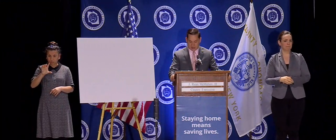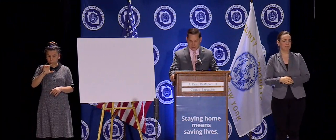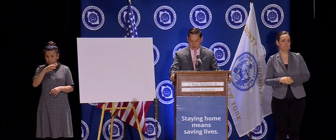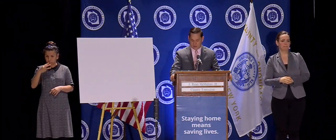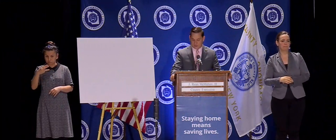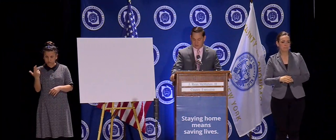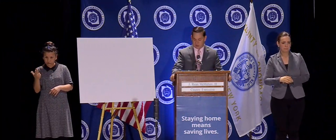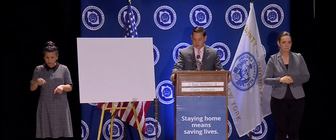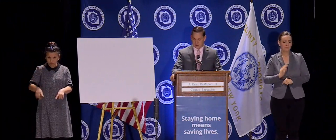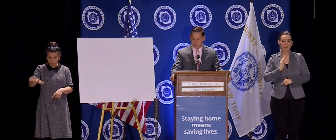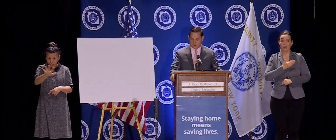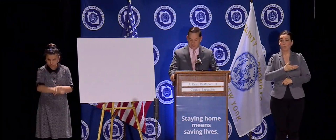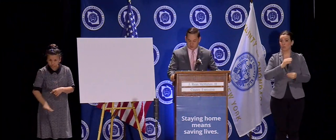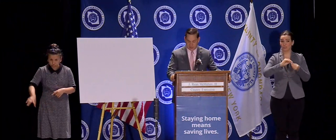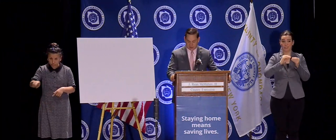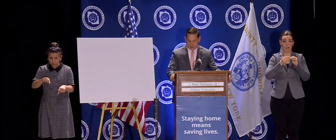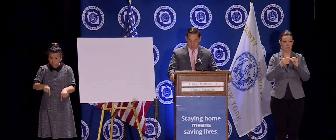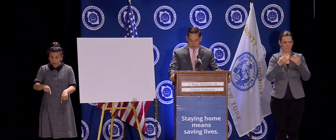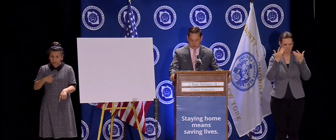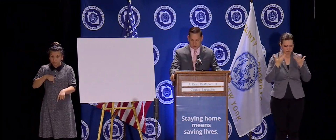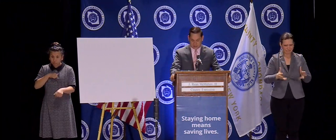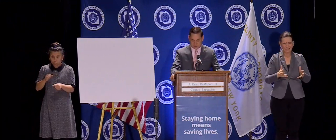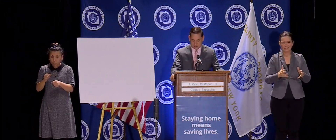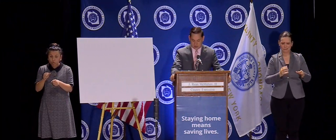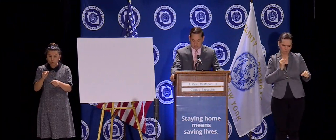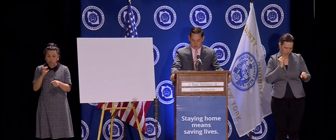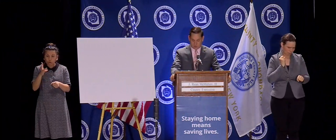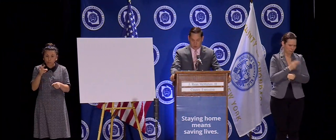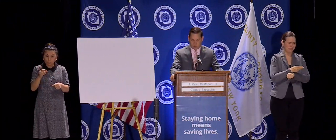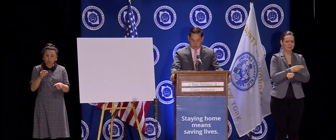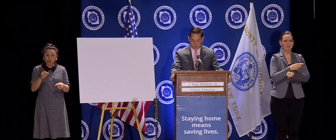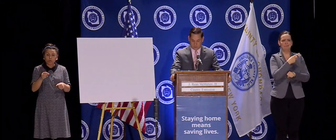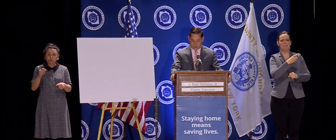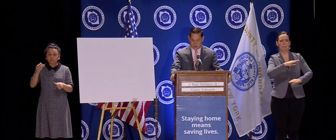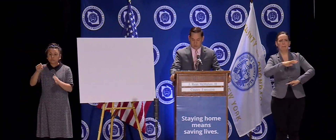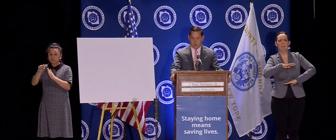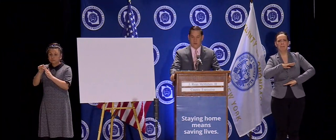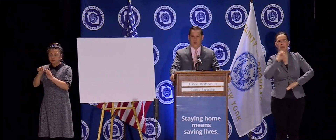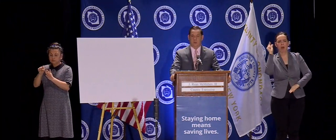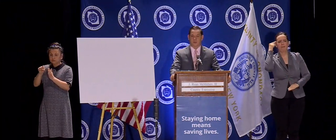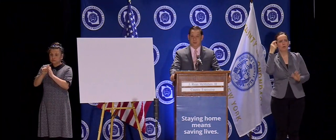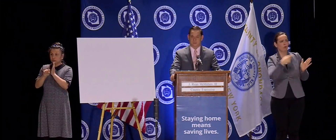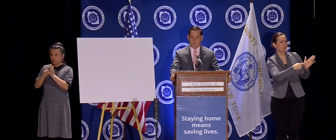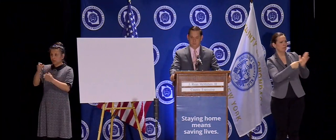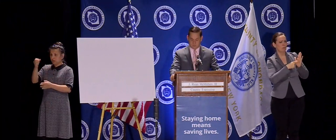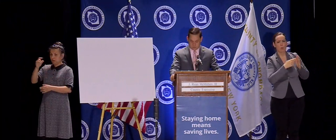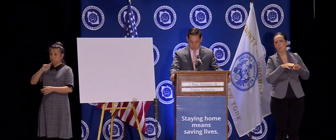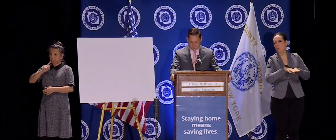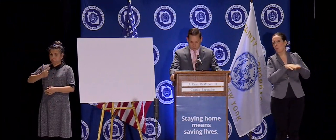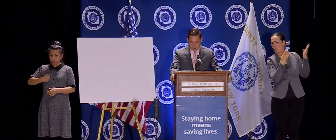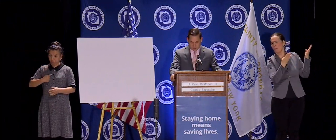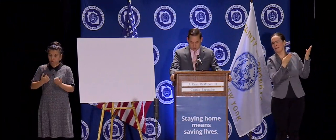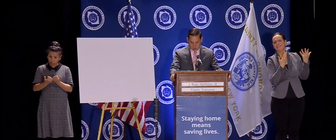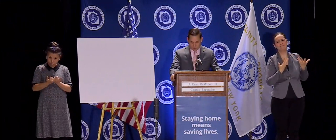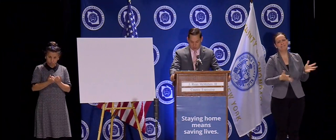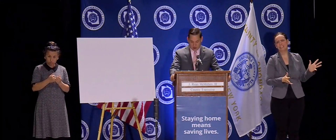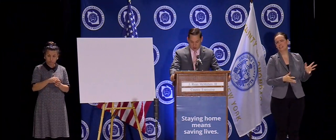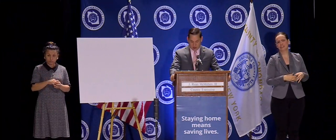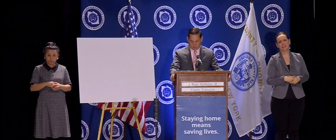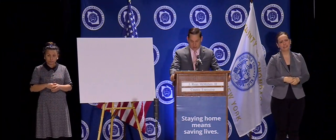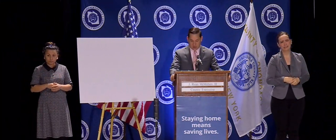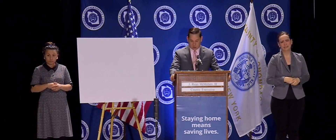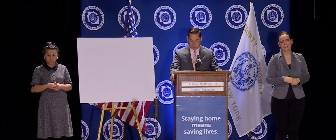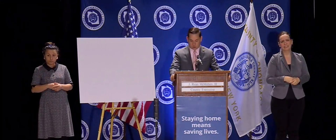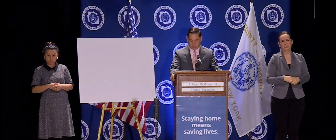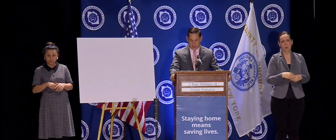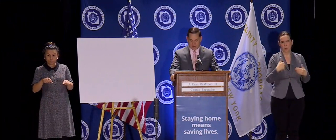regional mandate of 775 daily administered tests to reopen. It more than doubles it. We now